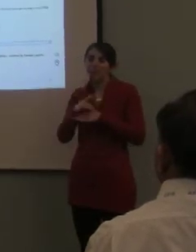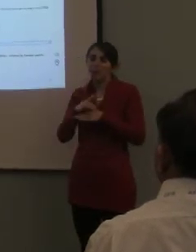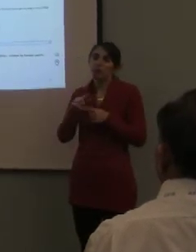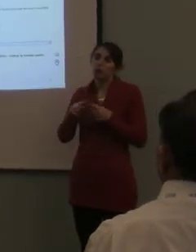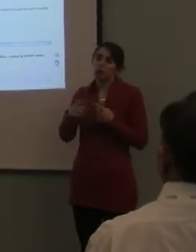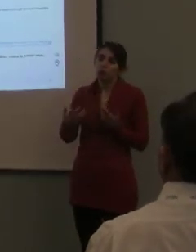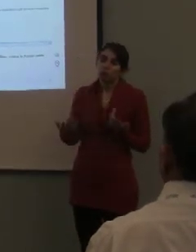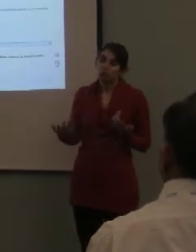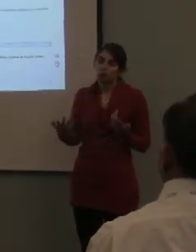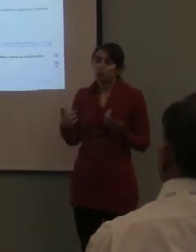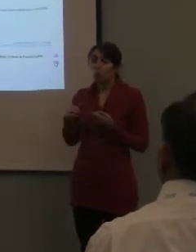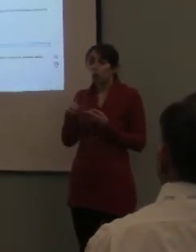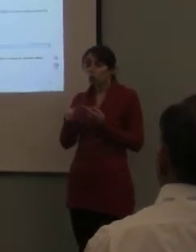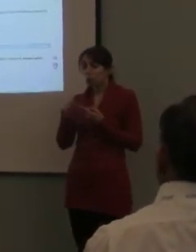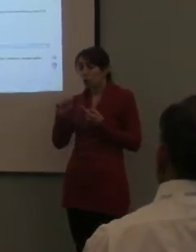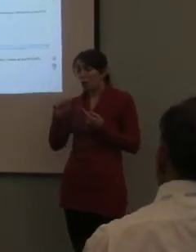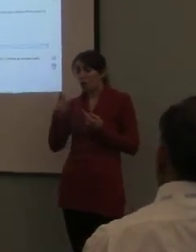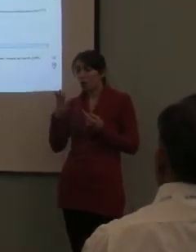available to an algorithm.